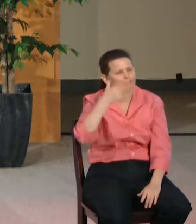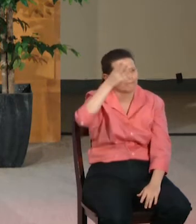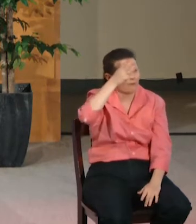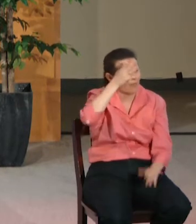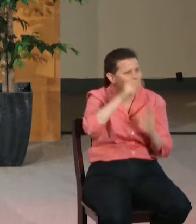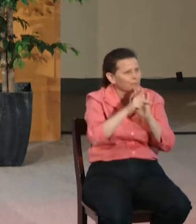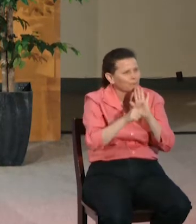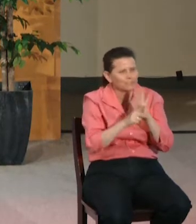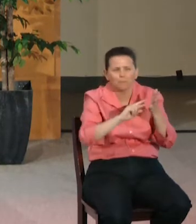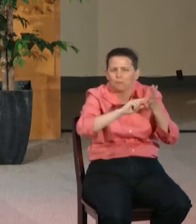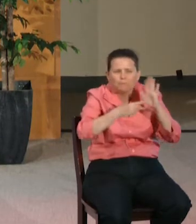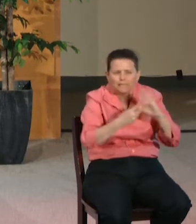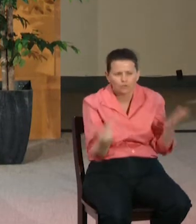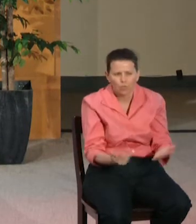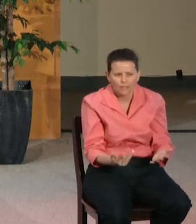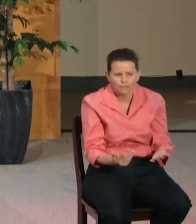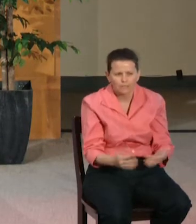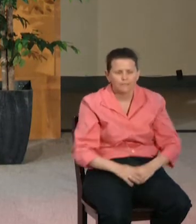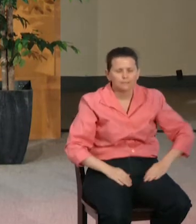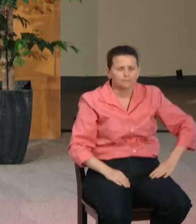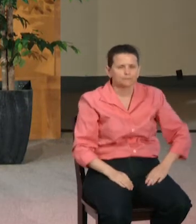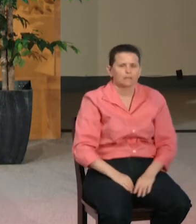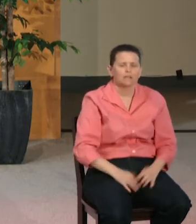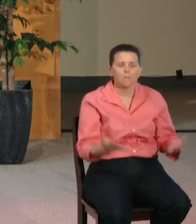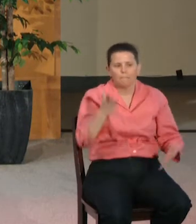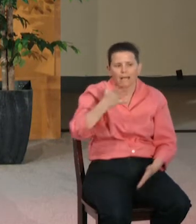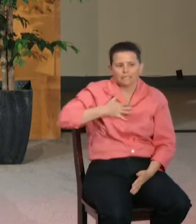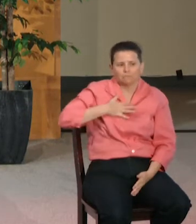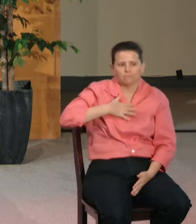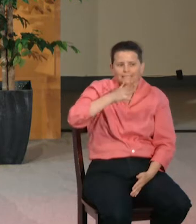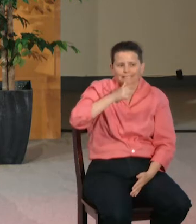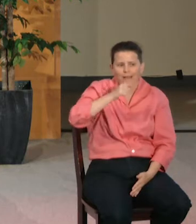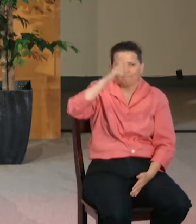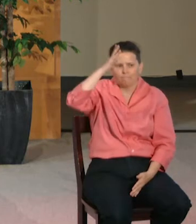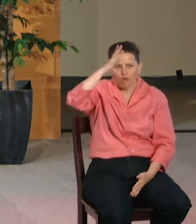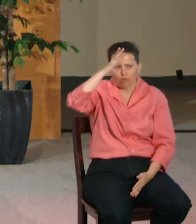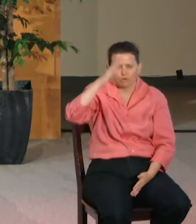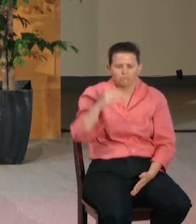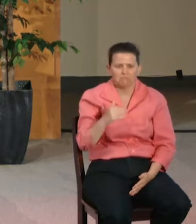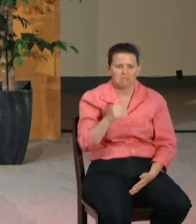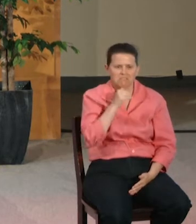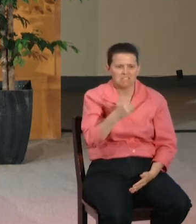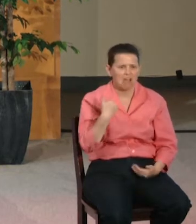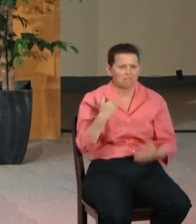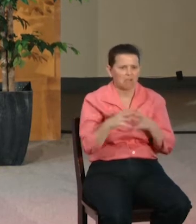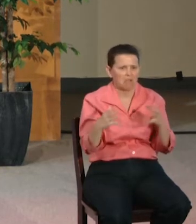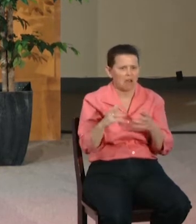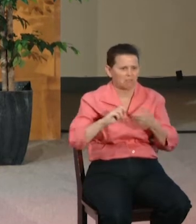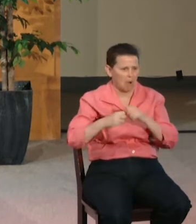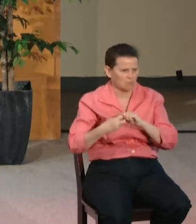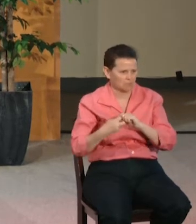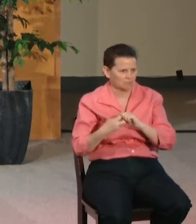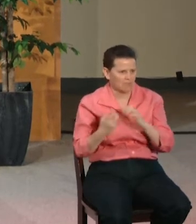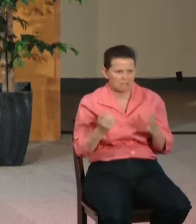to. I didn't really have much issue with my stepfather, so I didn't really have a bunch of forgiveness work to do with my stepfather. He did a really,